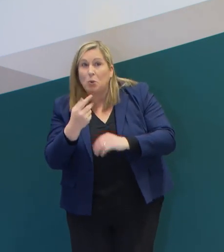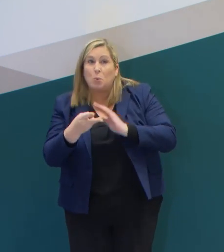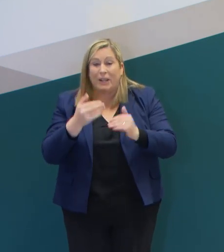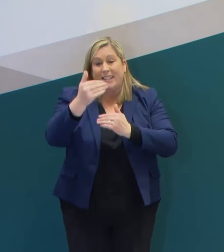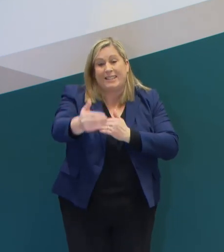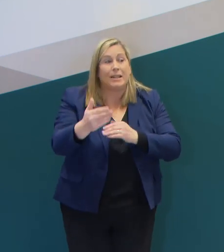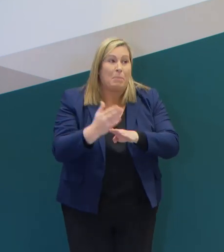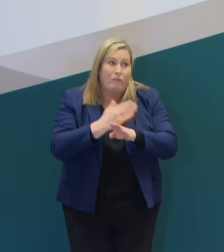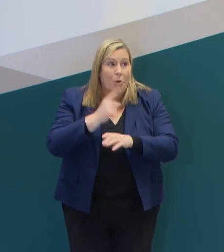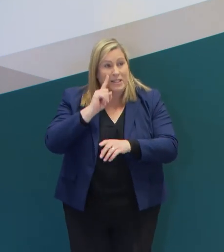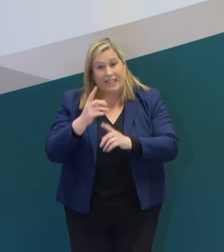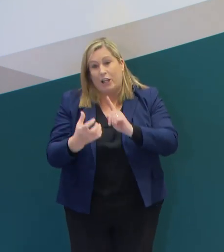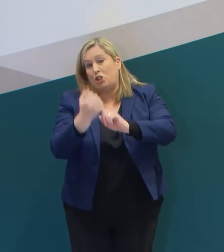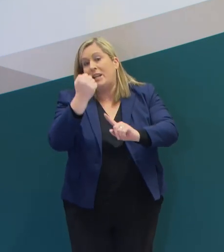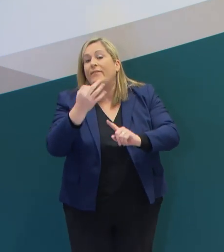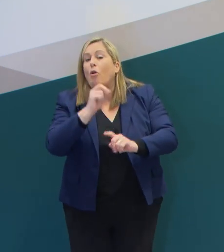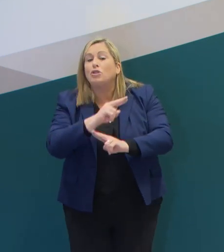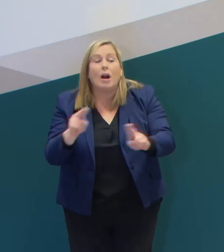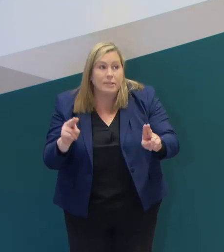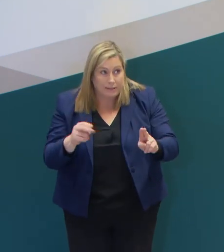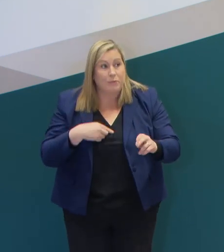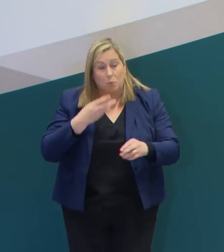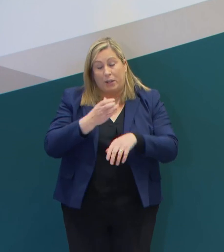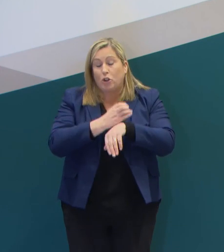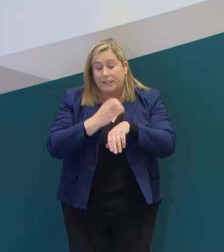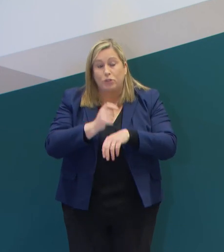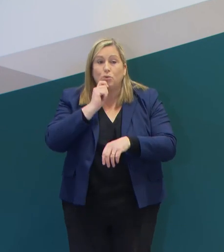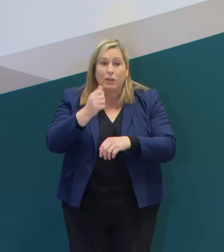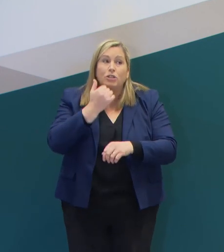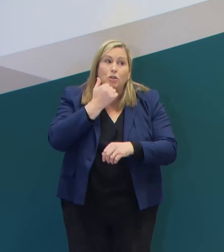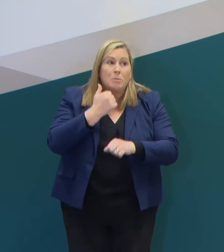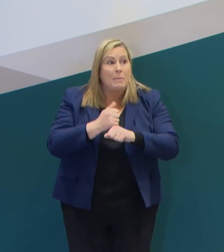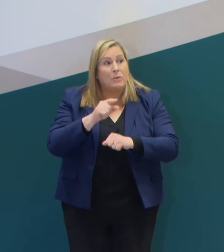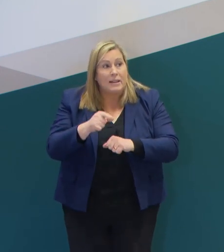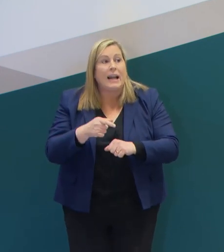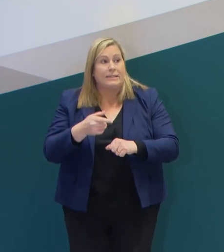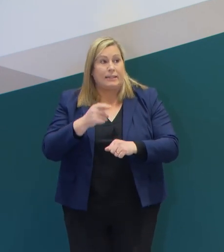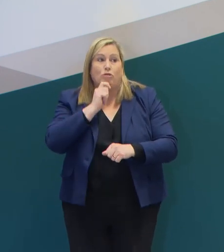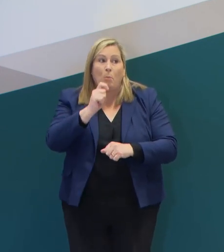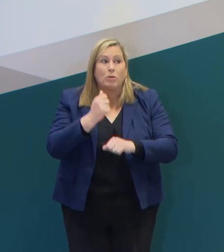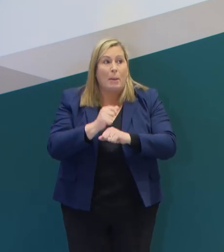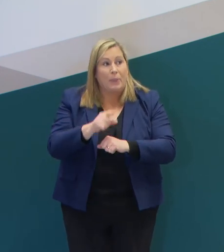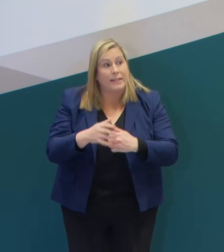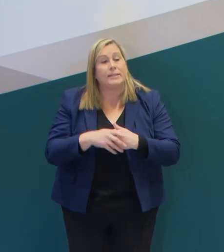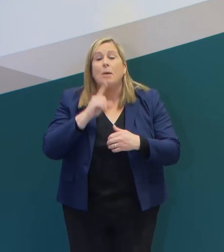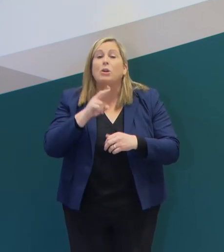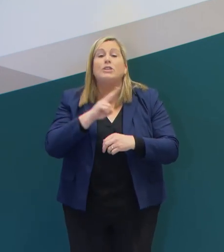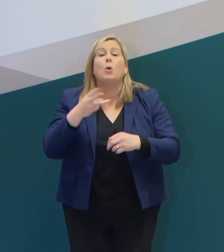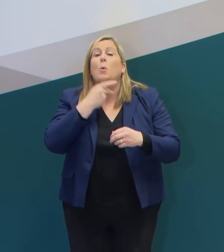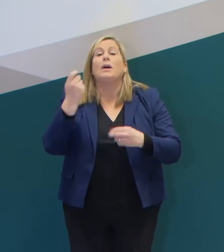weeks. And we'll continue to observe that and to report on that. But I don't want to, let's say,